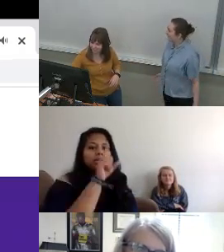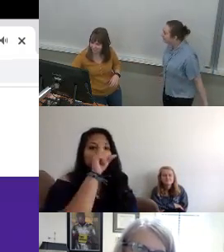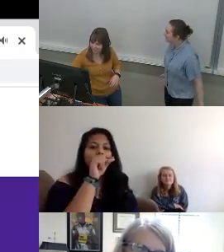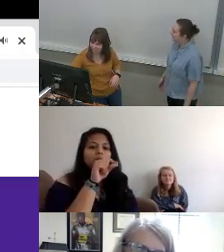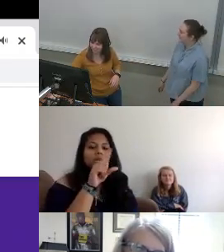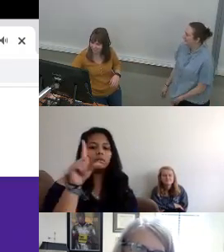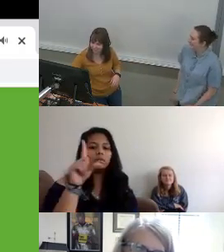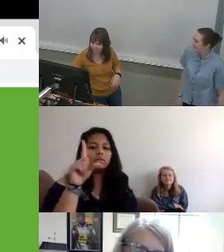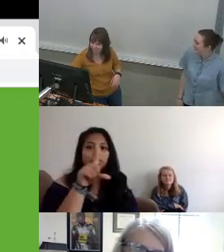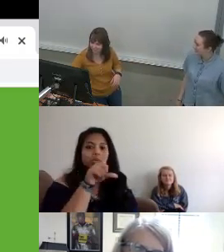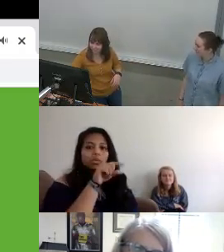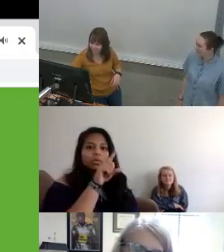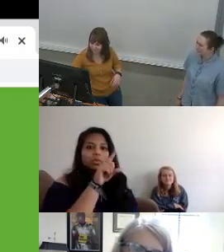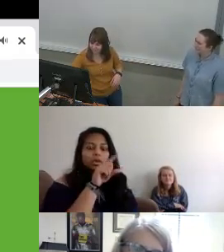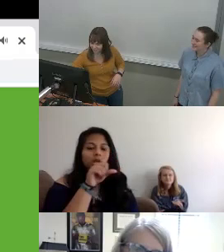Dang.